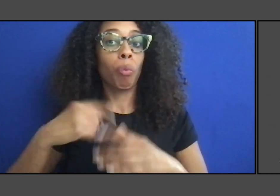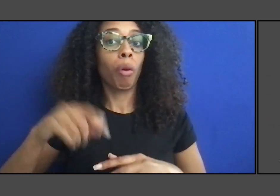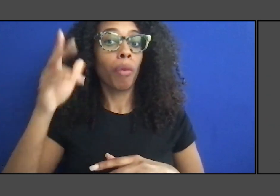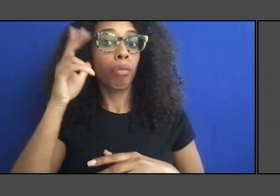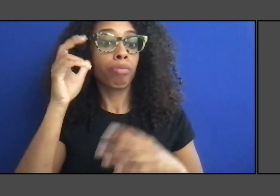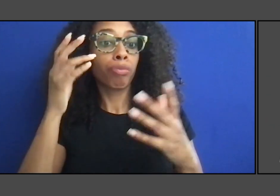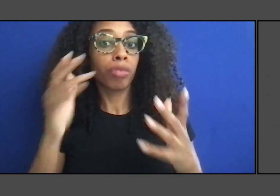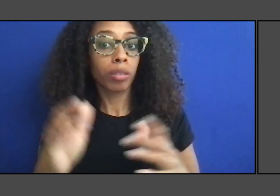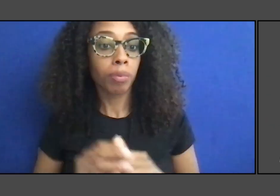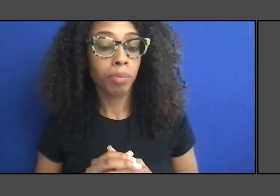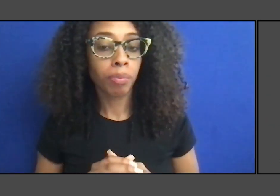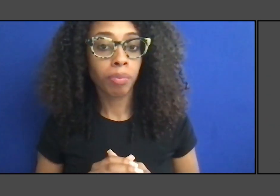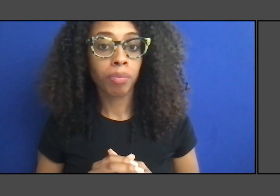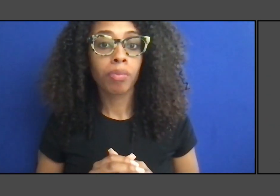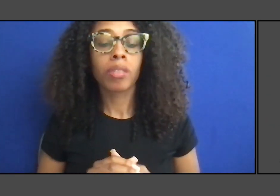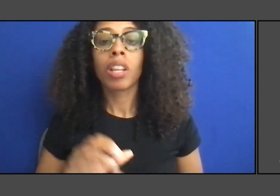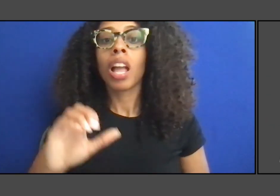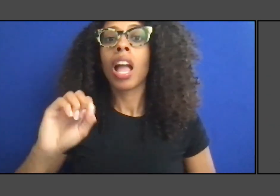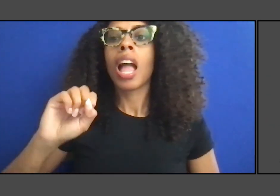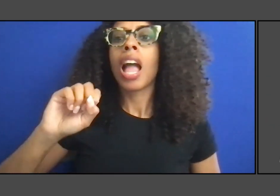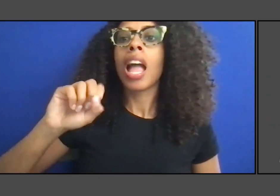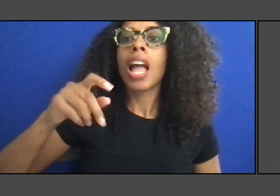Esperanza, did you want to add anything?